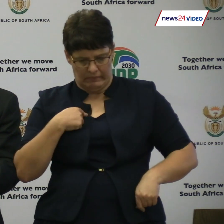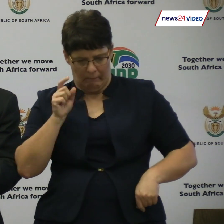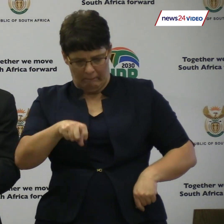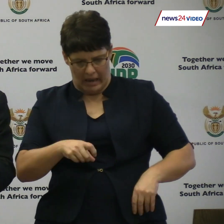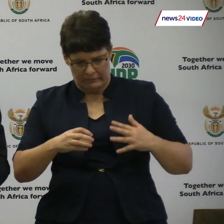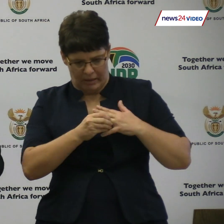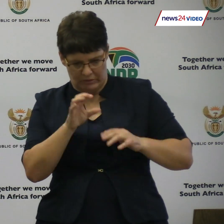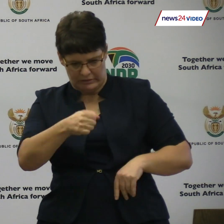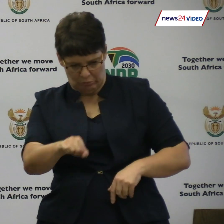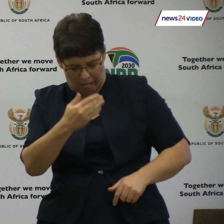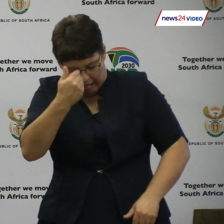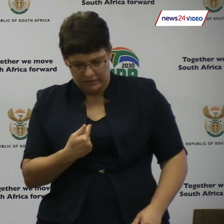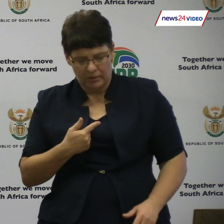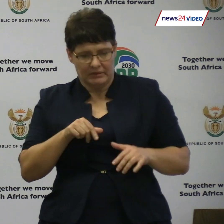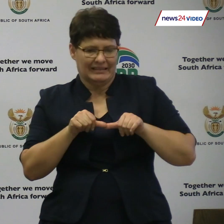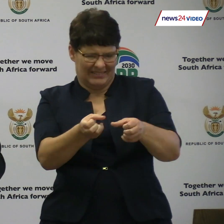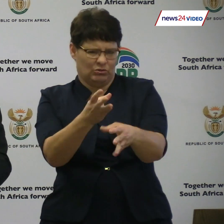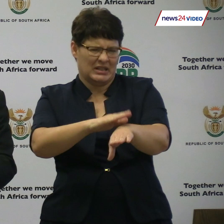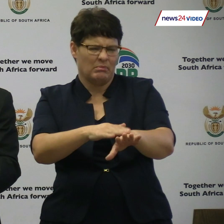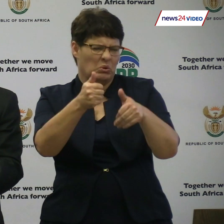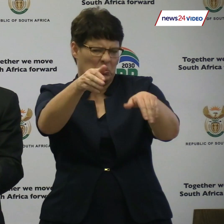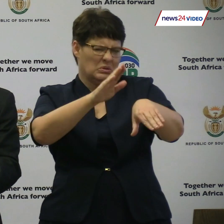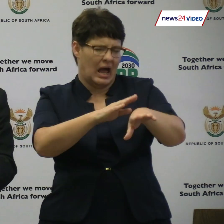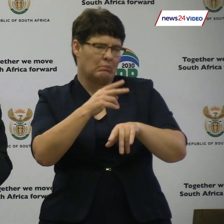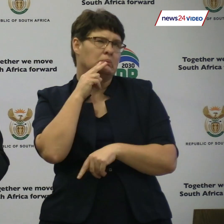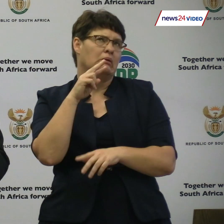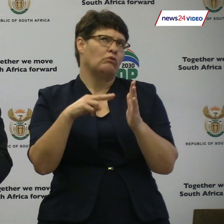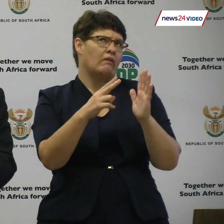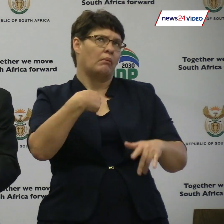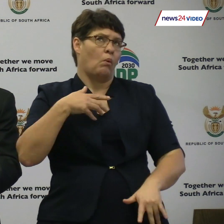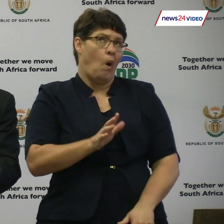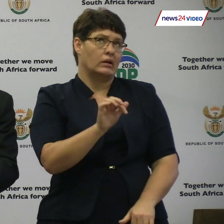think whether you want to get married or not. It will be a good time to reflect.